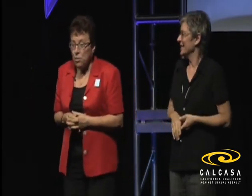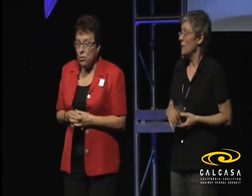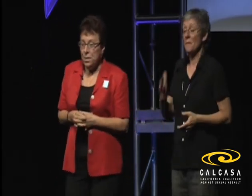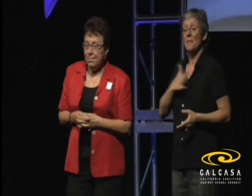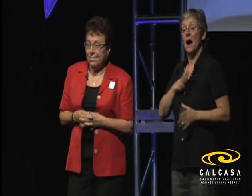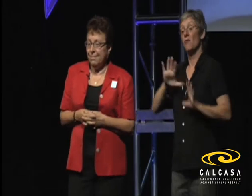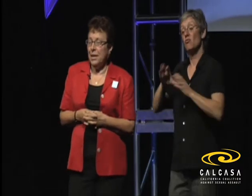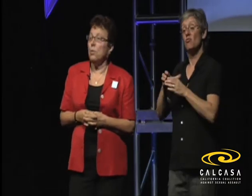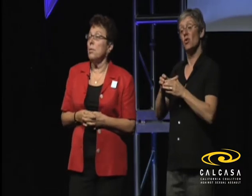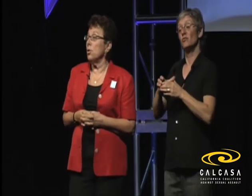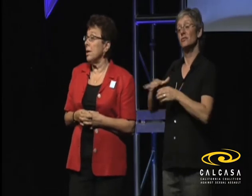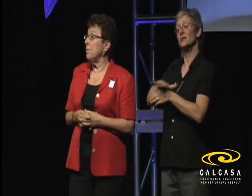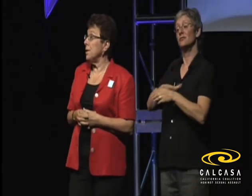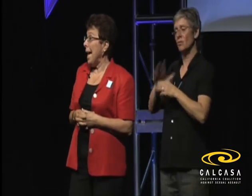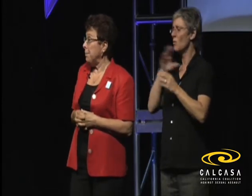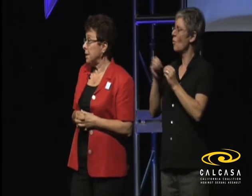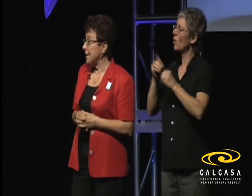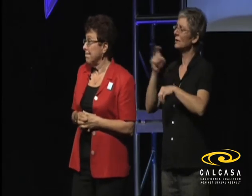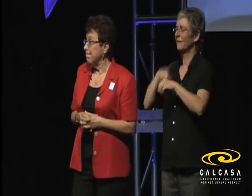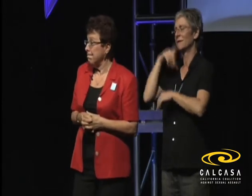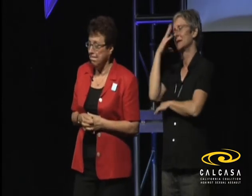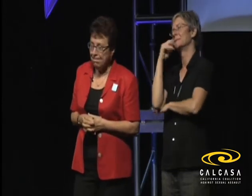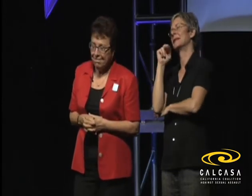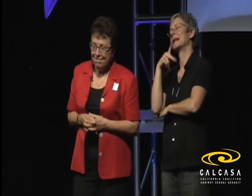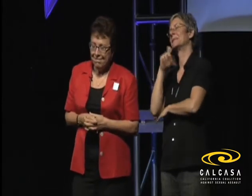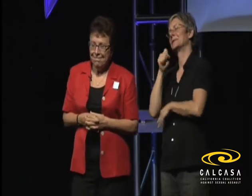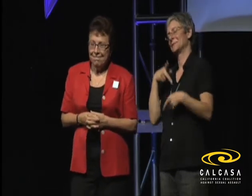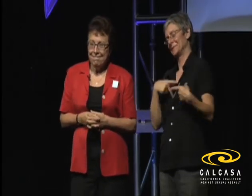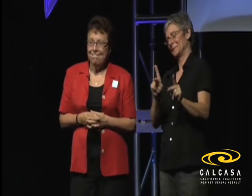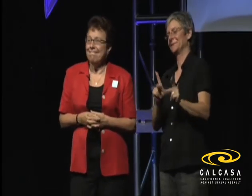In my movement, there would be more time for naps.